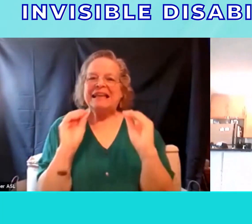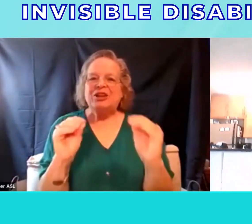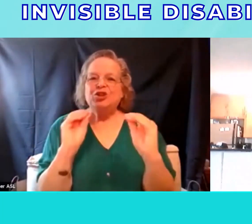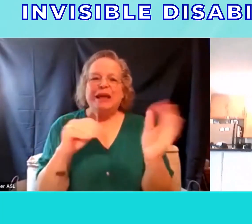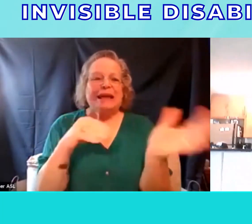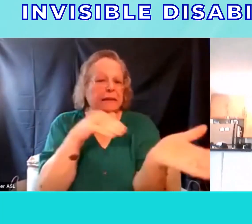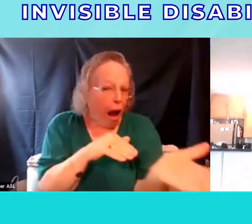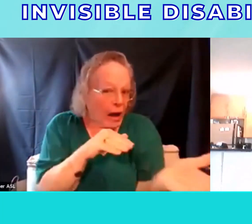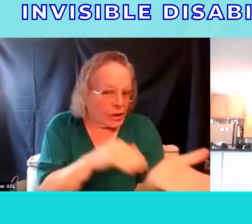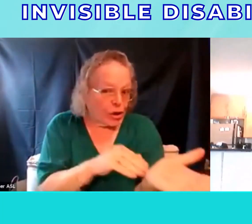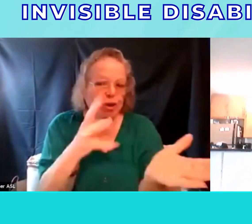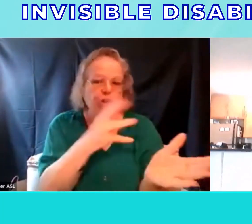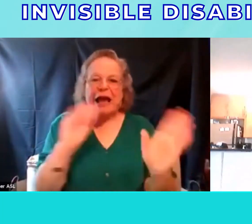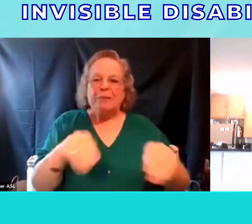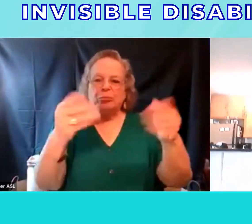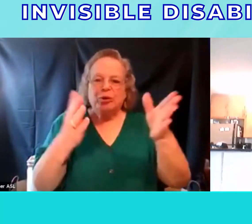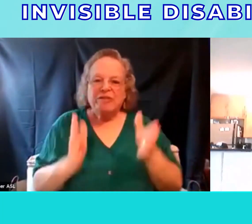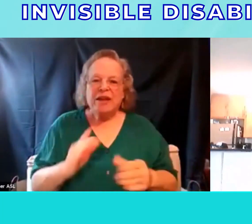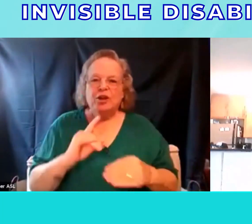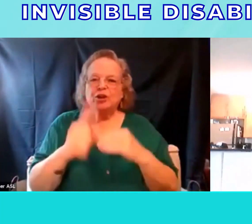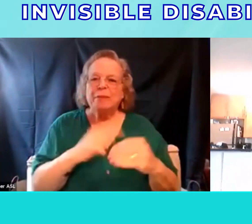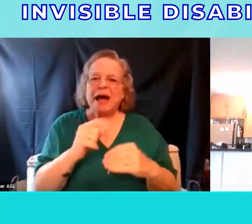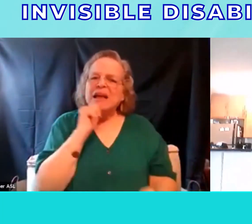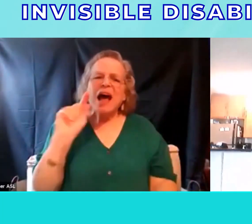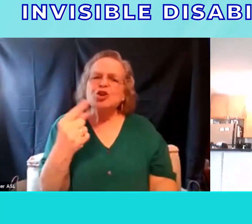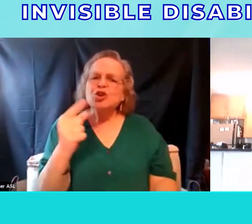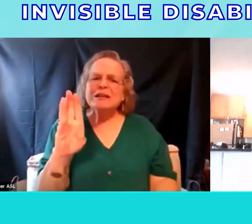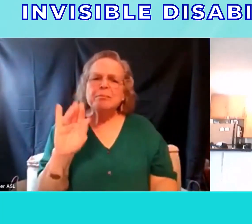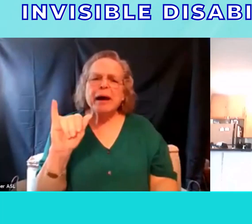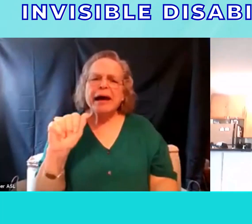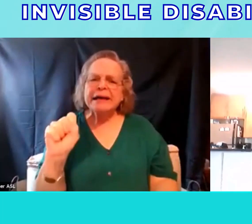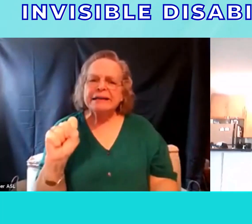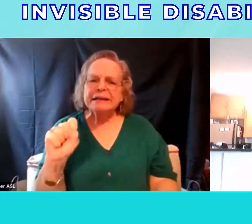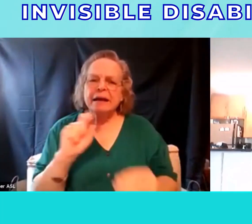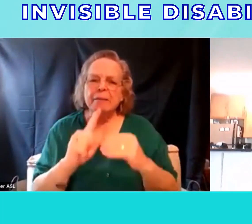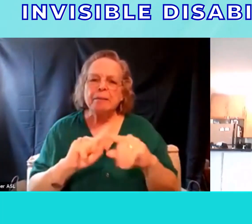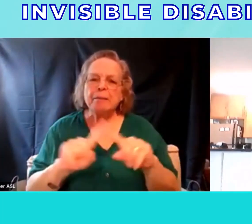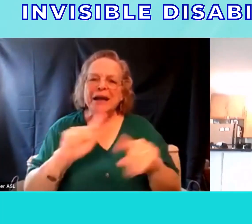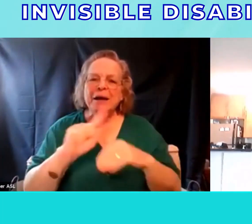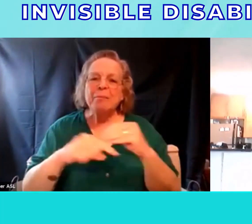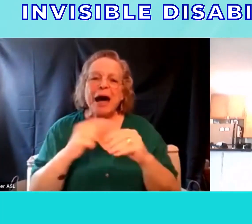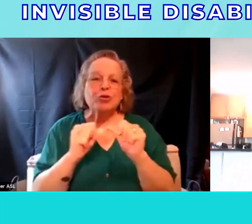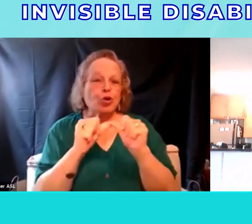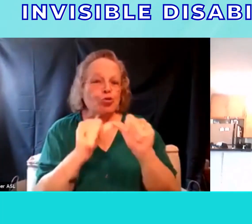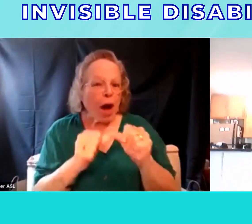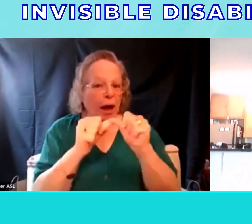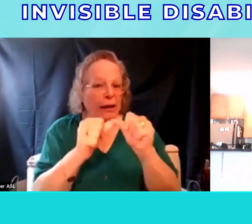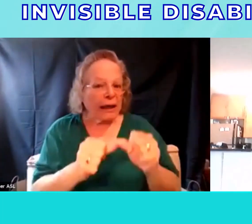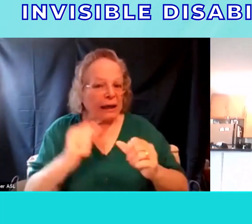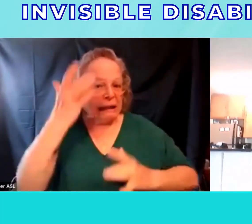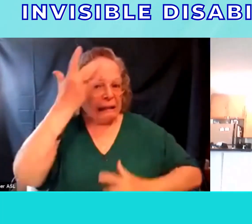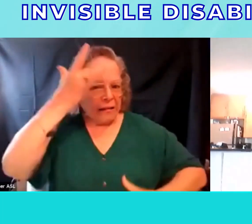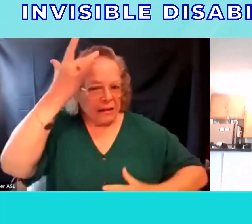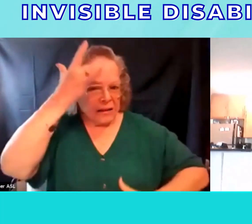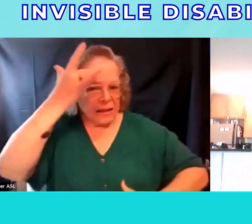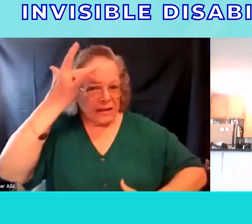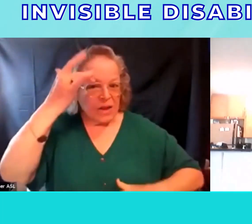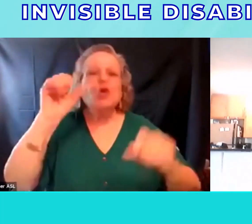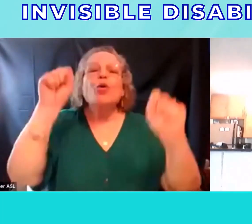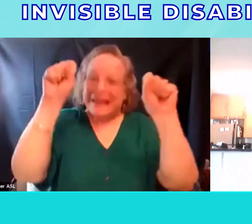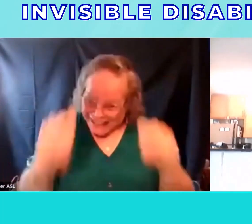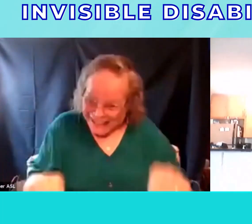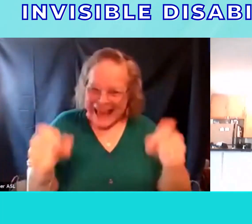Usually you will have to go to the 3rd stage of being, physically